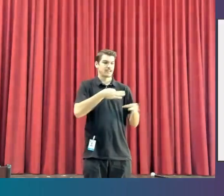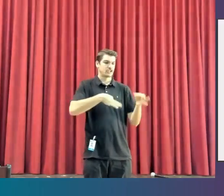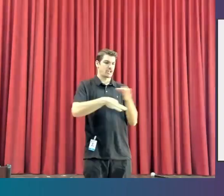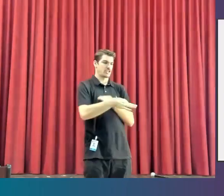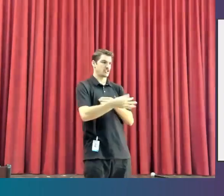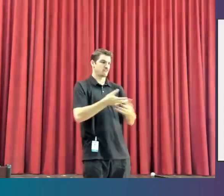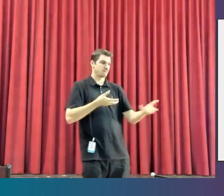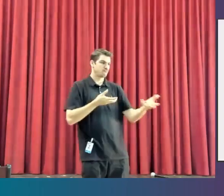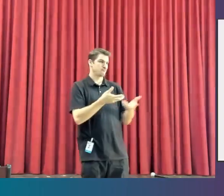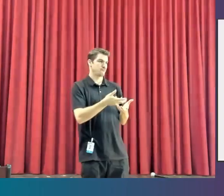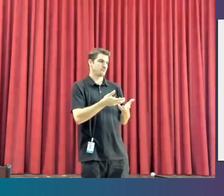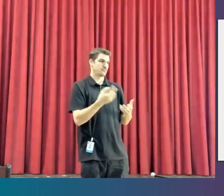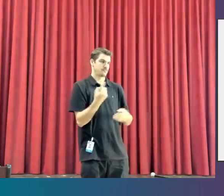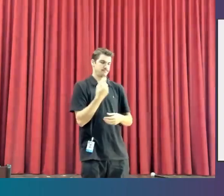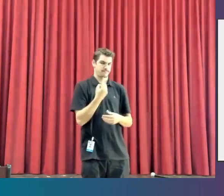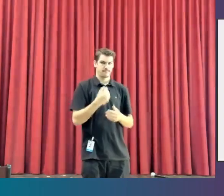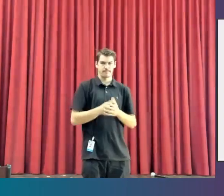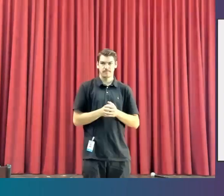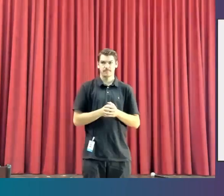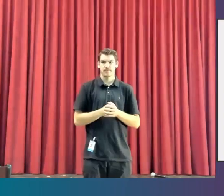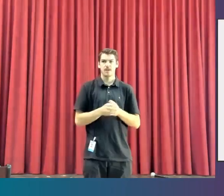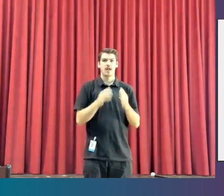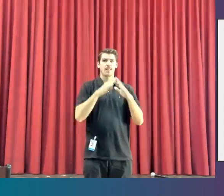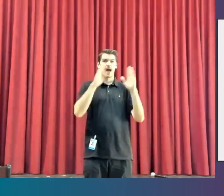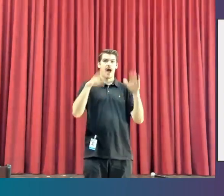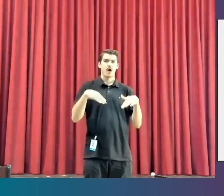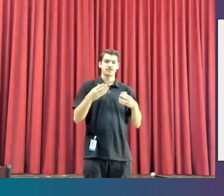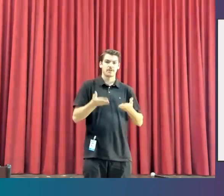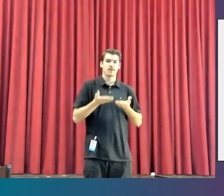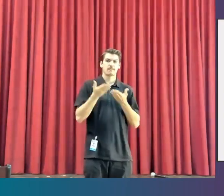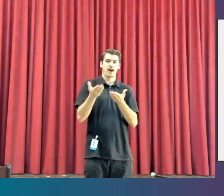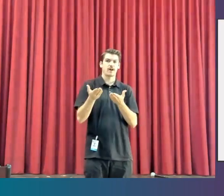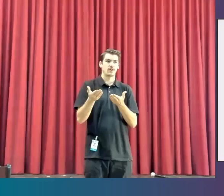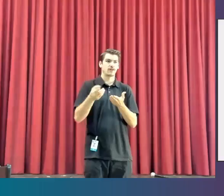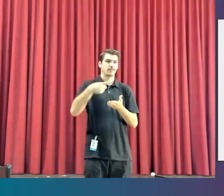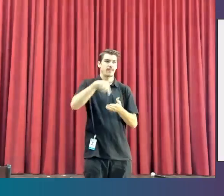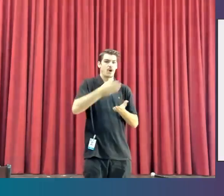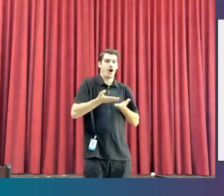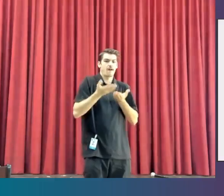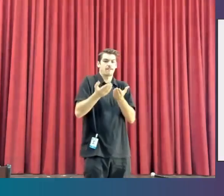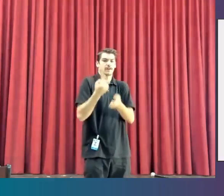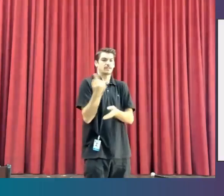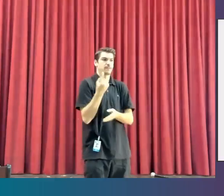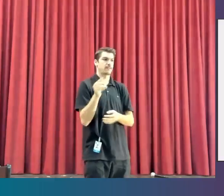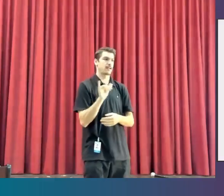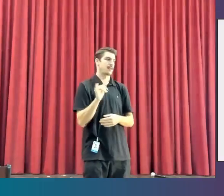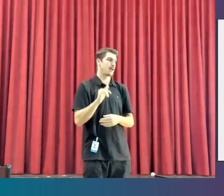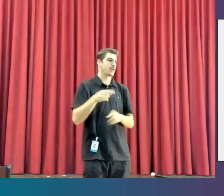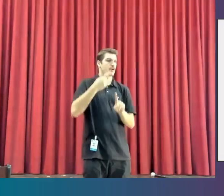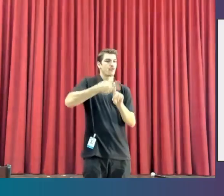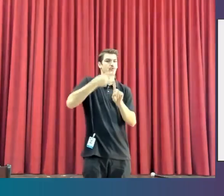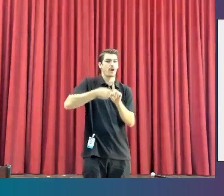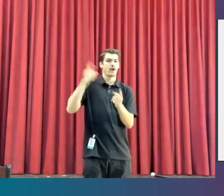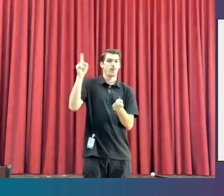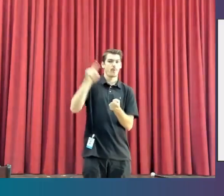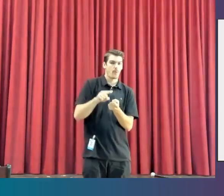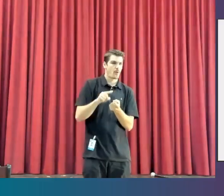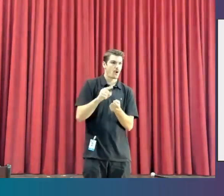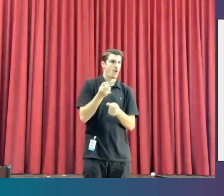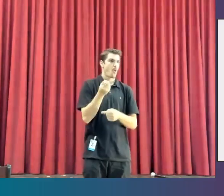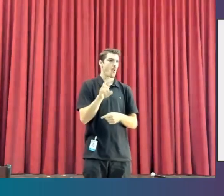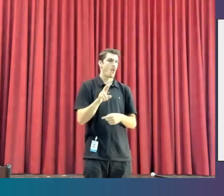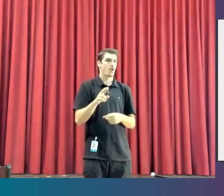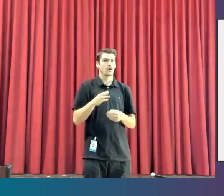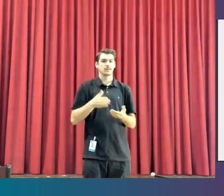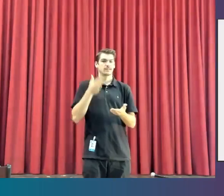there. The housing provider's offering something like reducing rent or